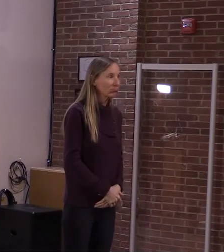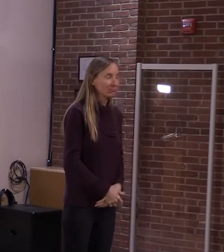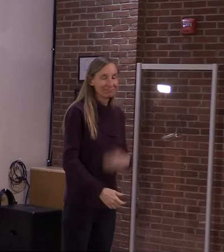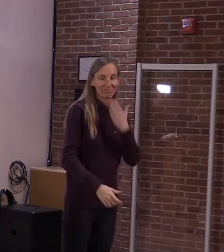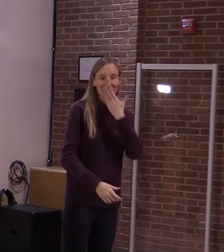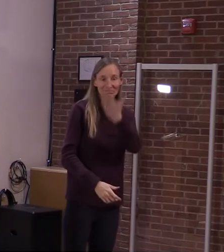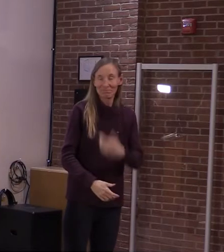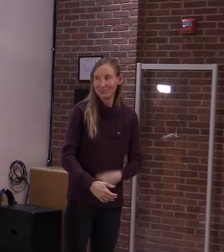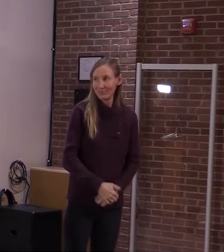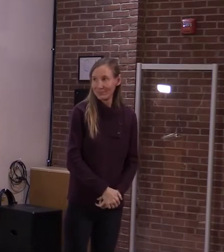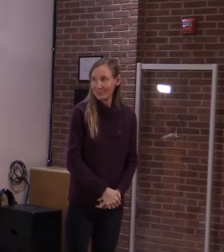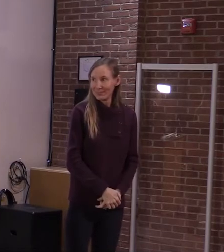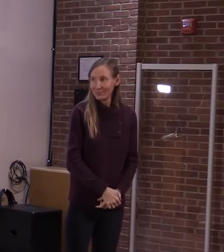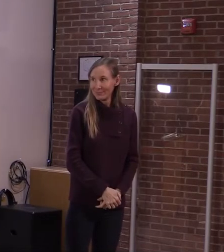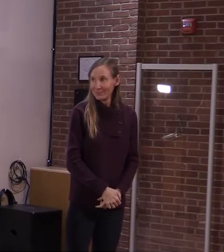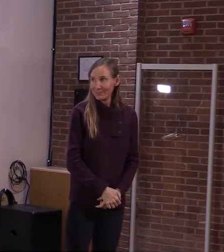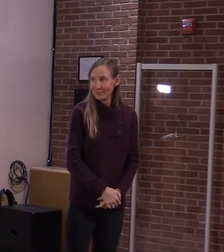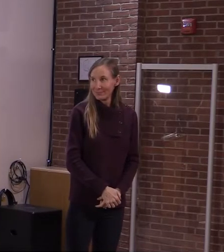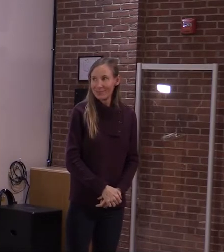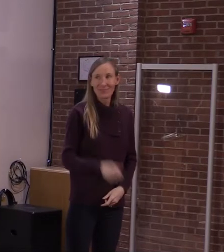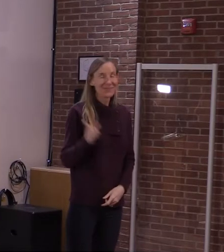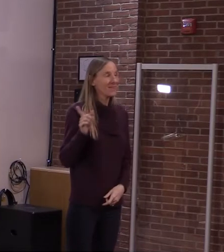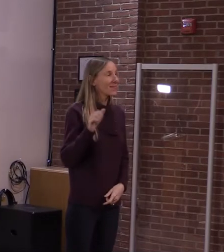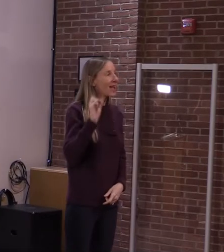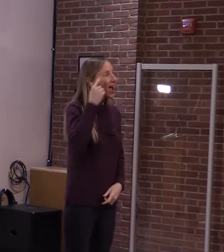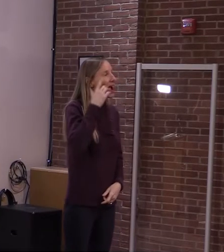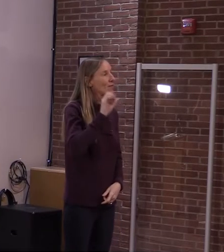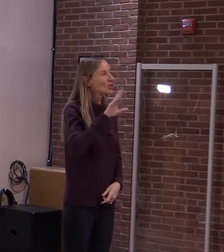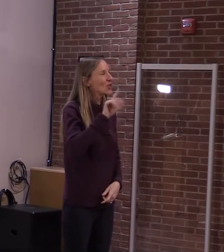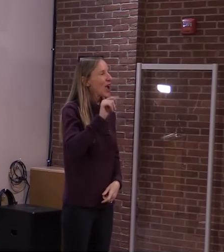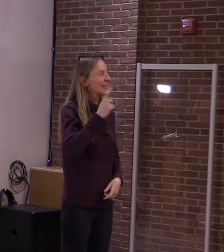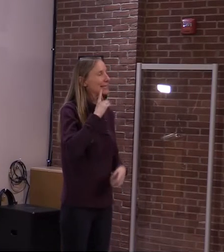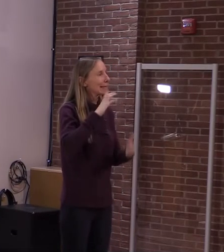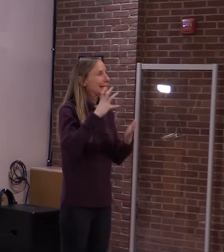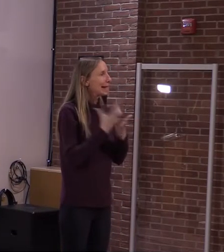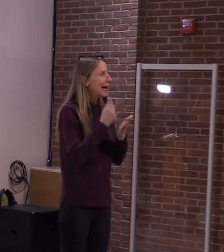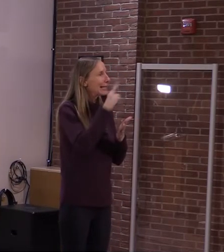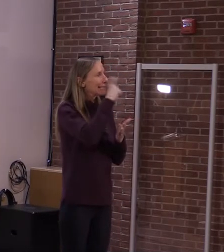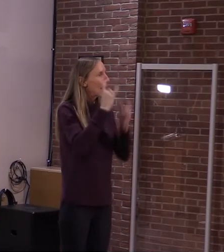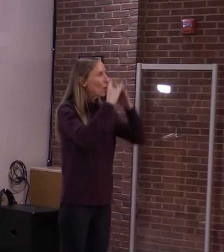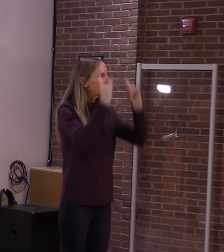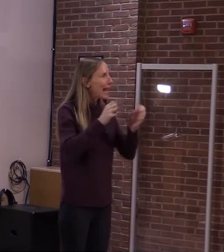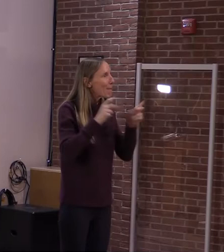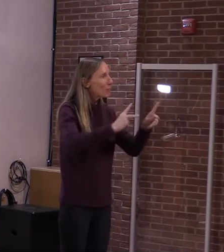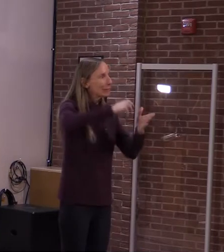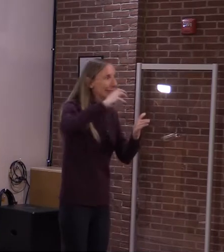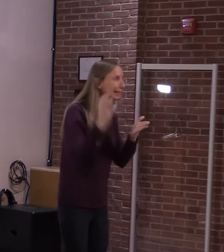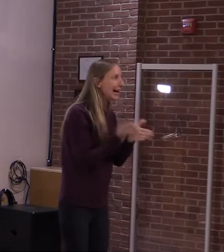Thank you. And also take advantage of the summer camp opportunities that we